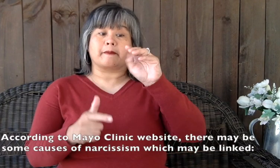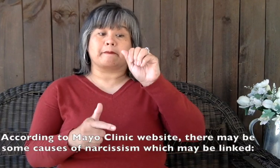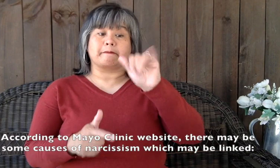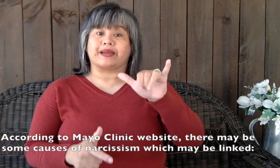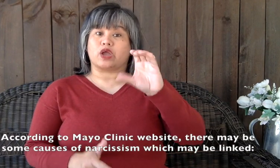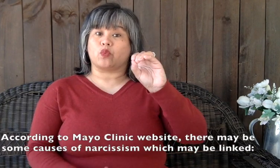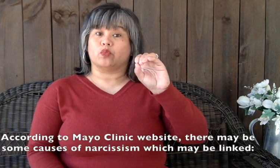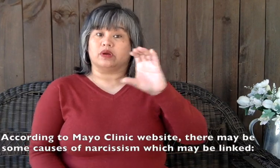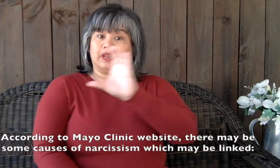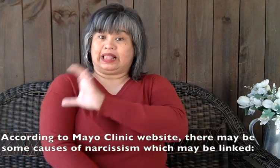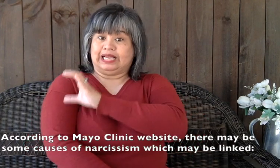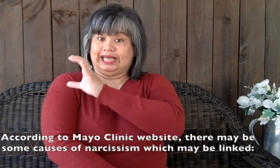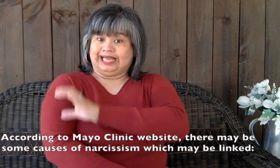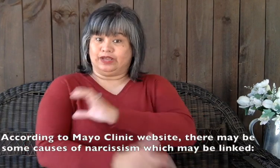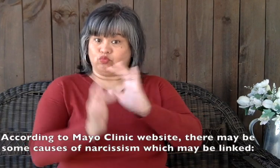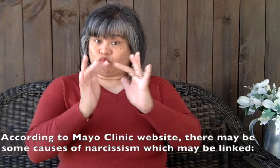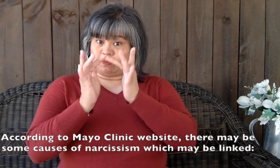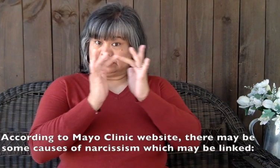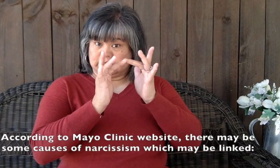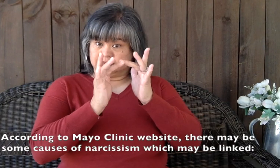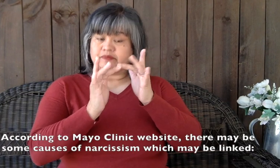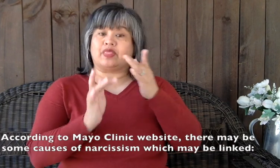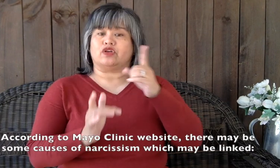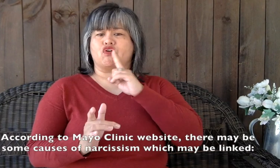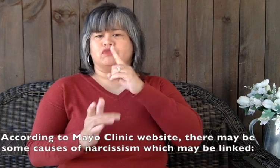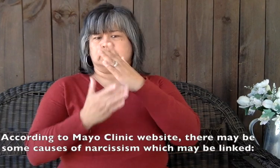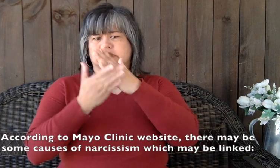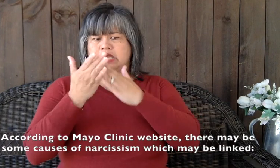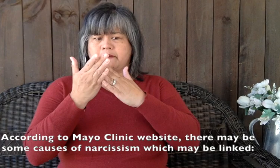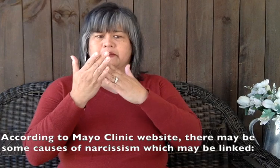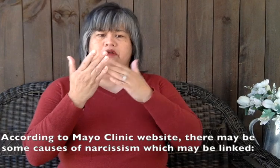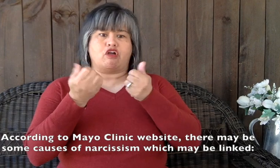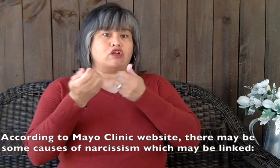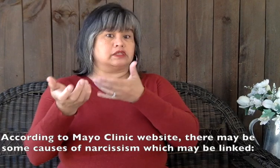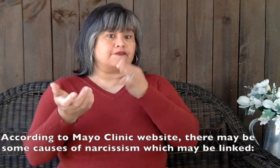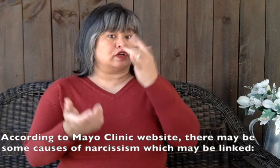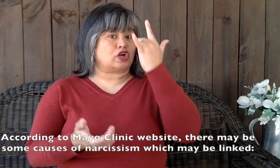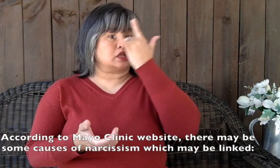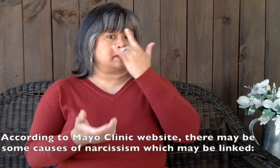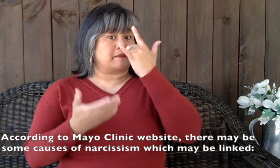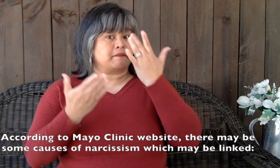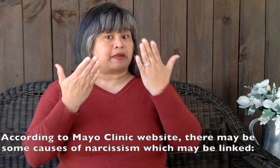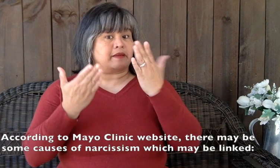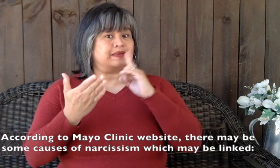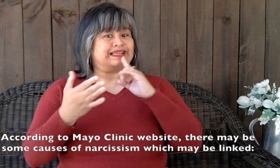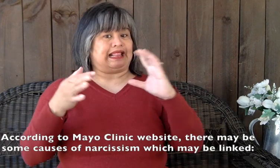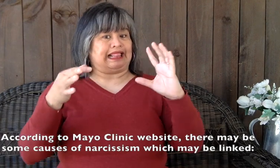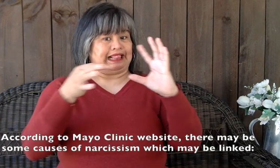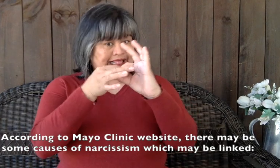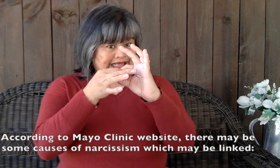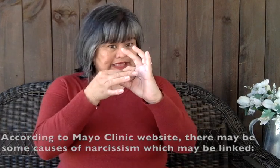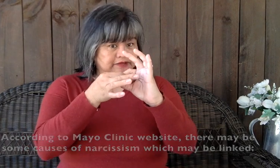According to the Mayo Clinic website, there may be some causes of narcissism which may be linked.